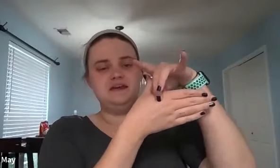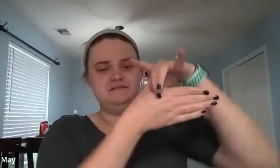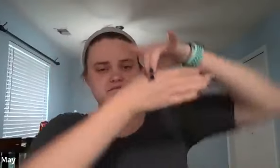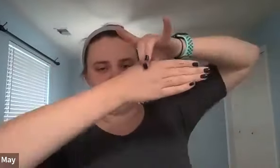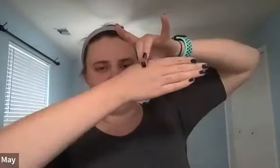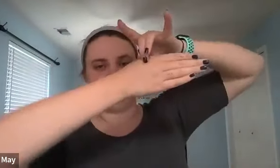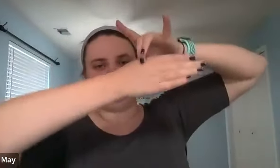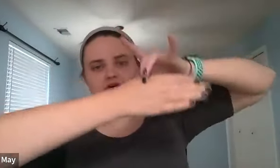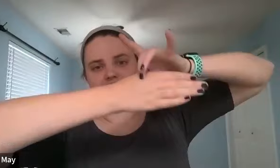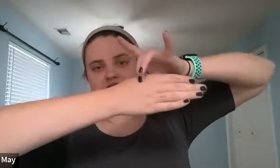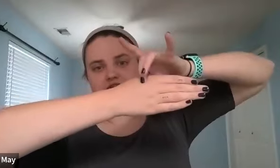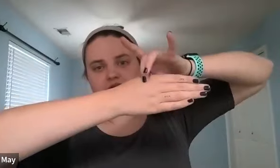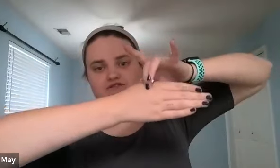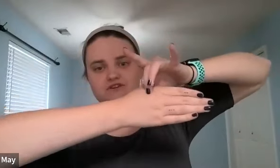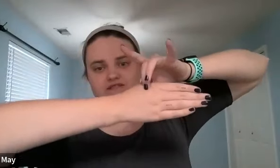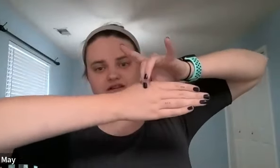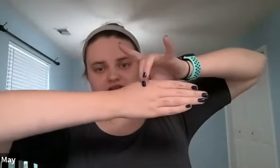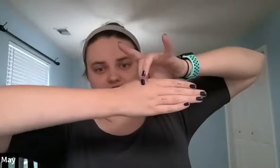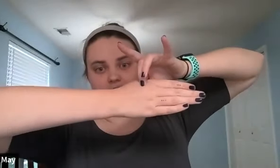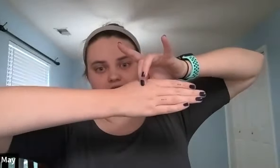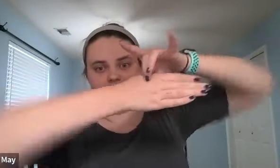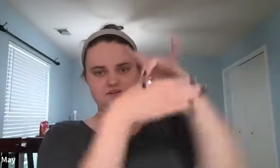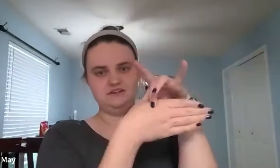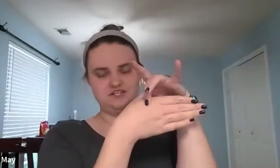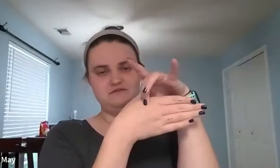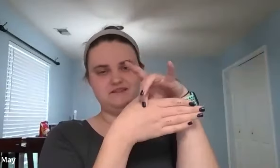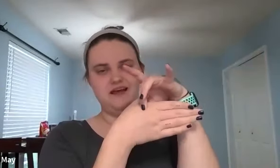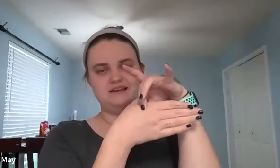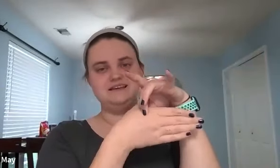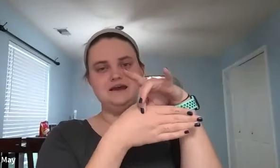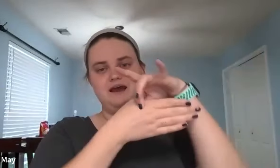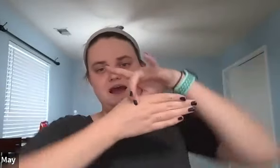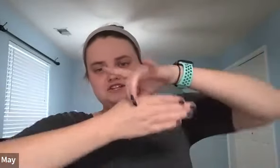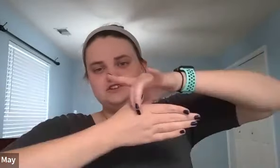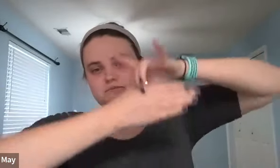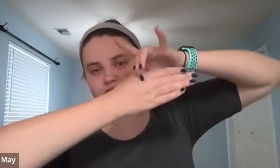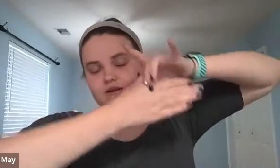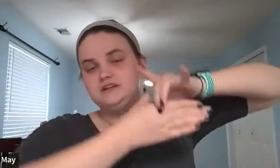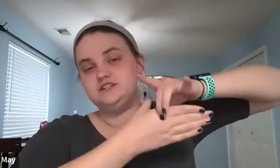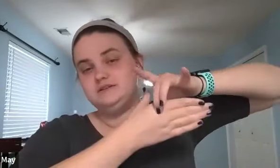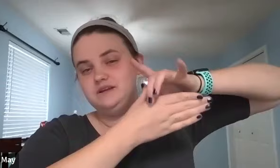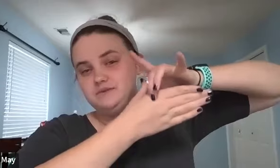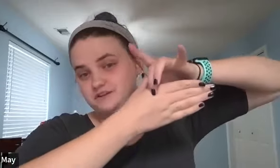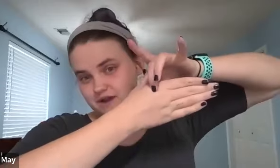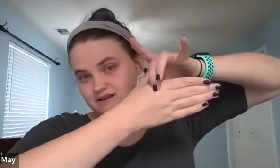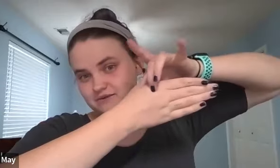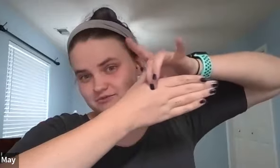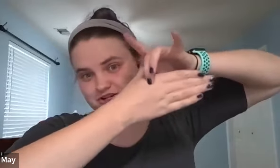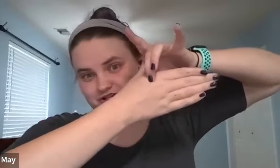And you don't have to have your elbows so out. You can just kind of relax. I just get really dramatic when I'm trying to show you